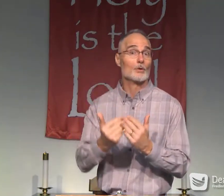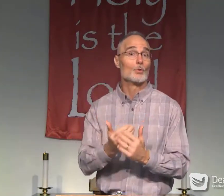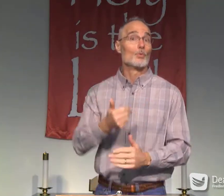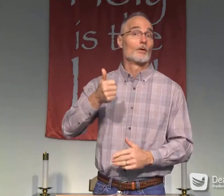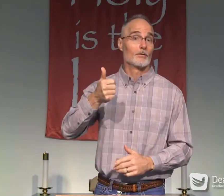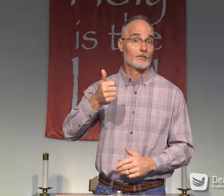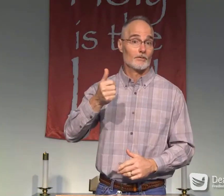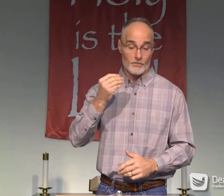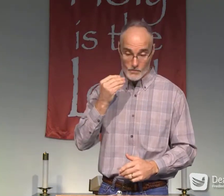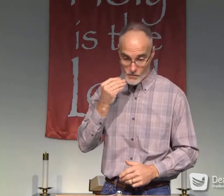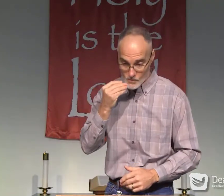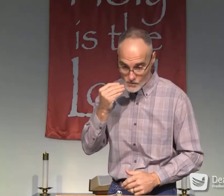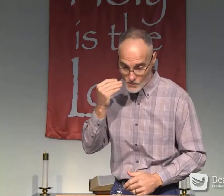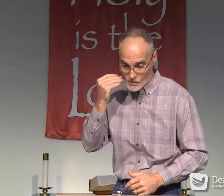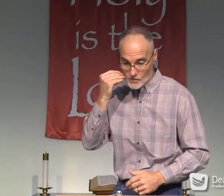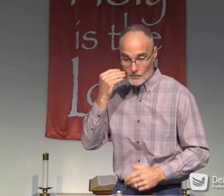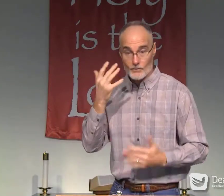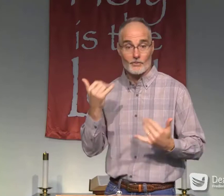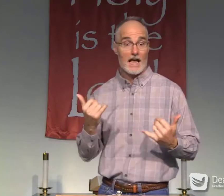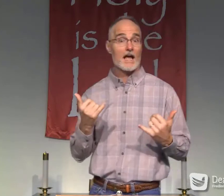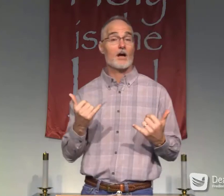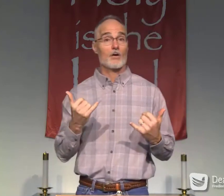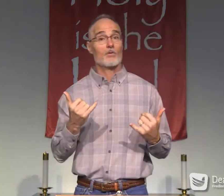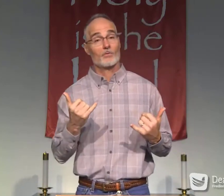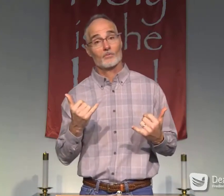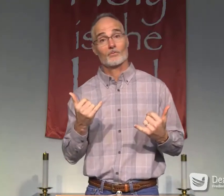Your friend got a new home, a larger home, a newer home.